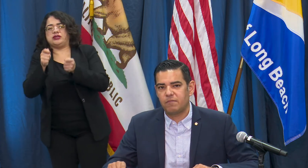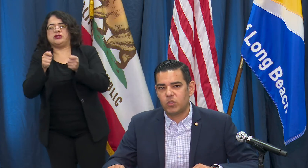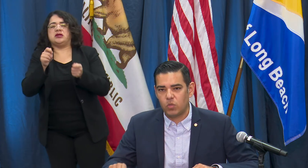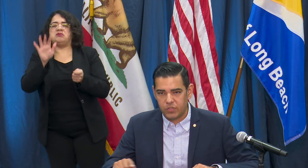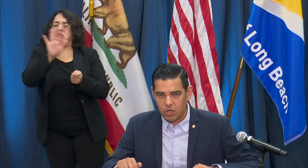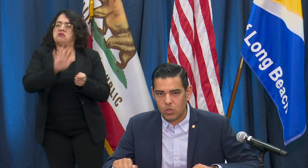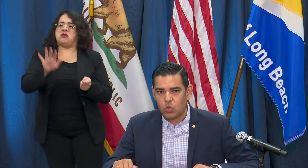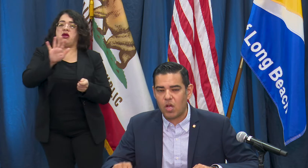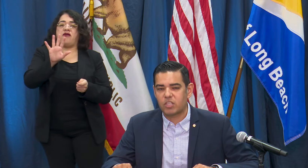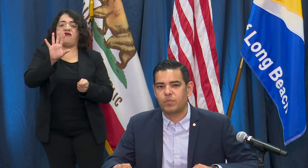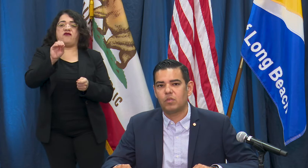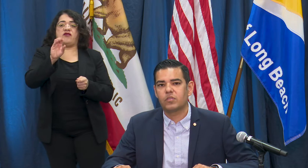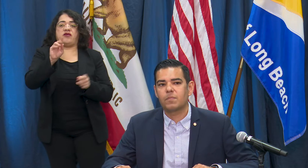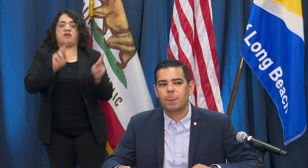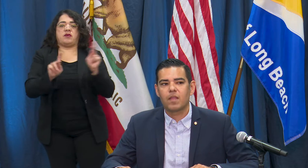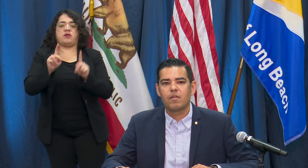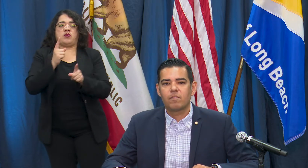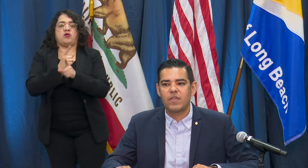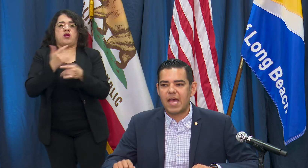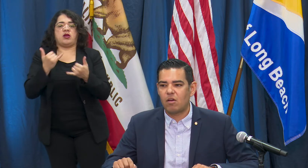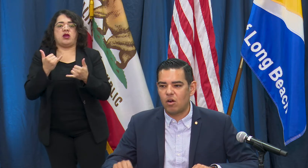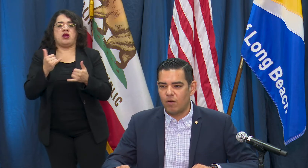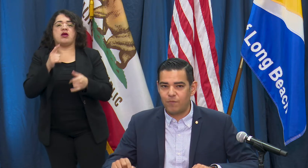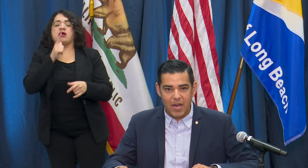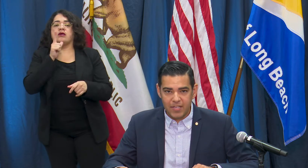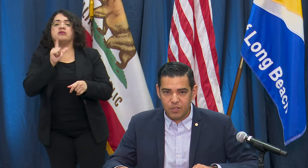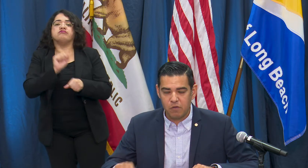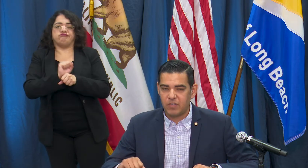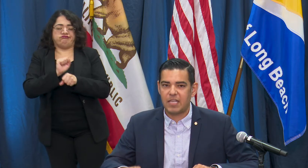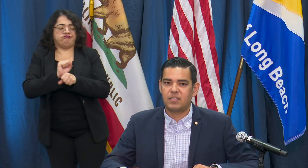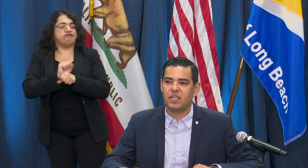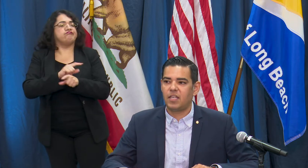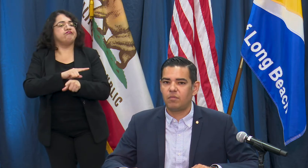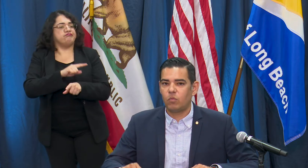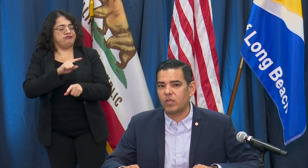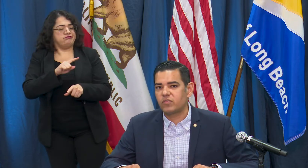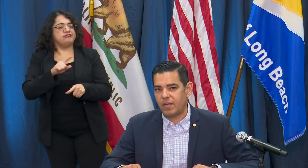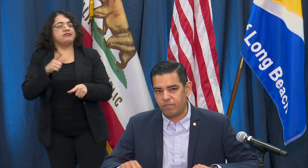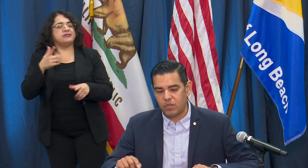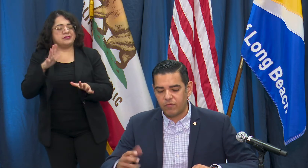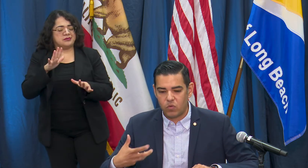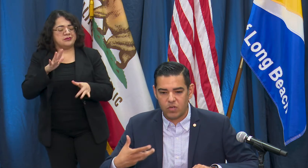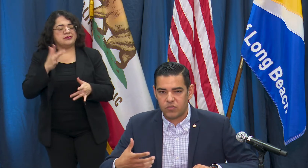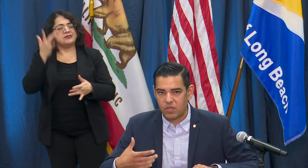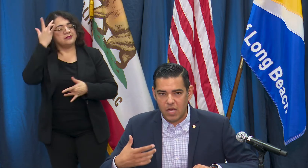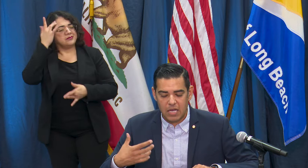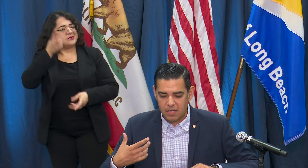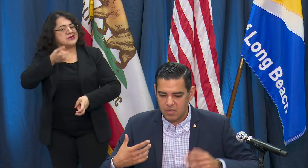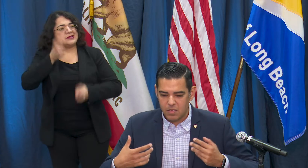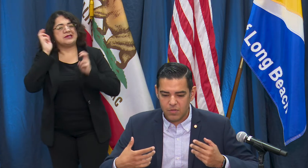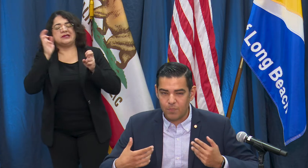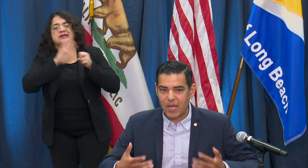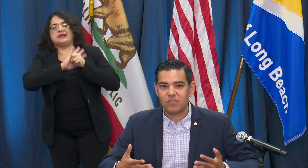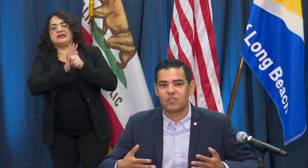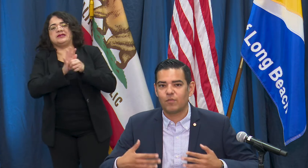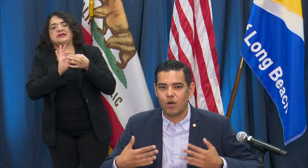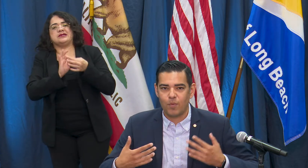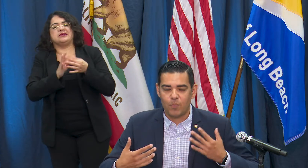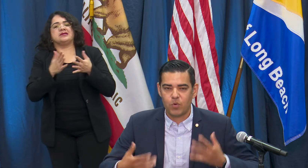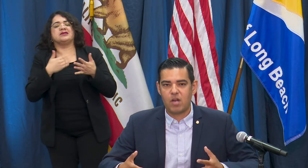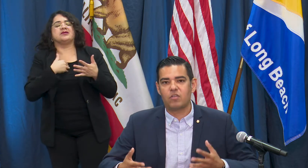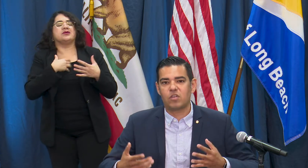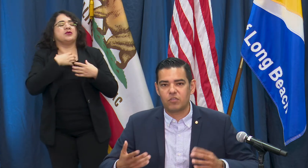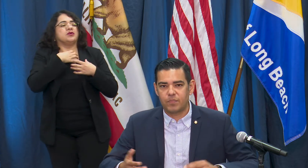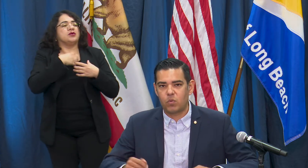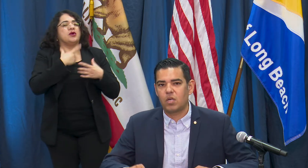50 individuals in our local hospitals that are fighting COVID-19, and we wish them, of course, the best of